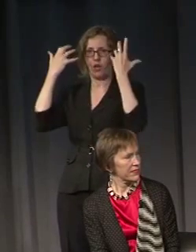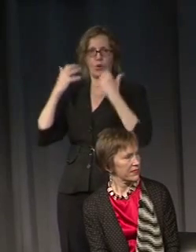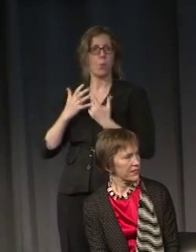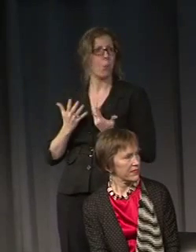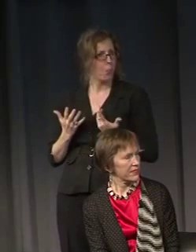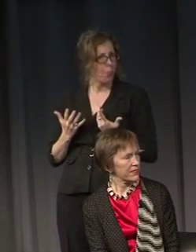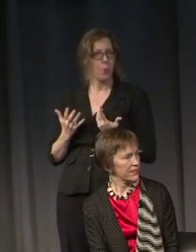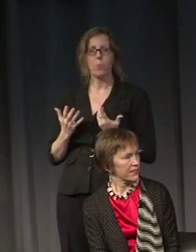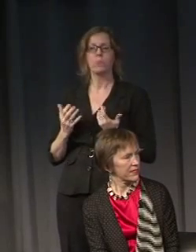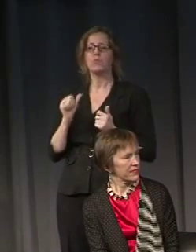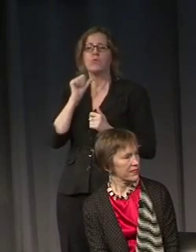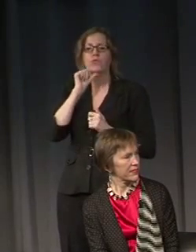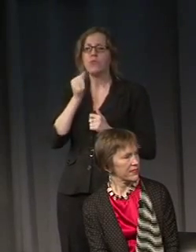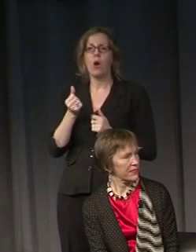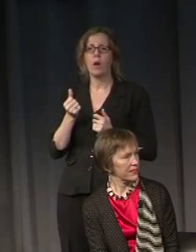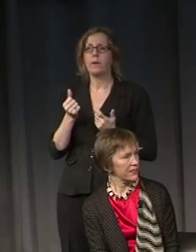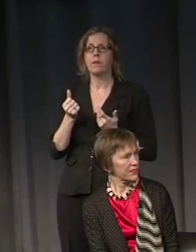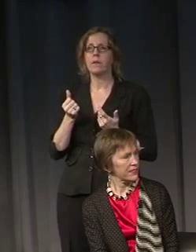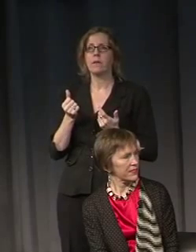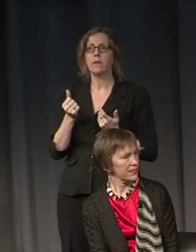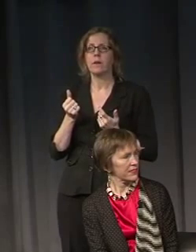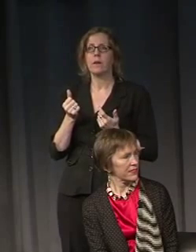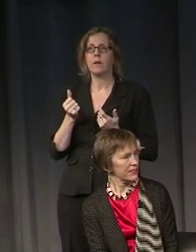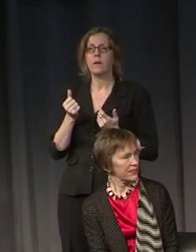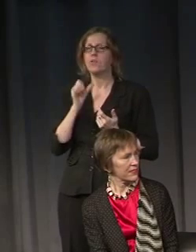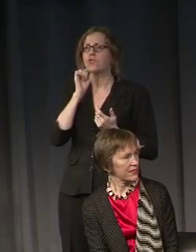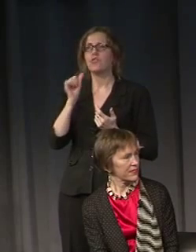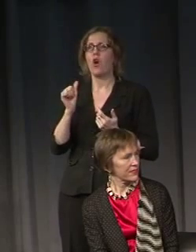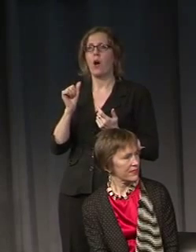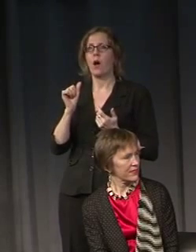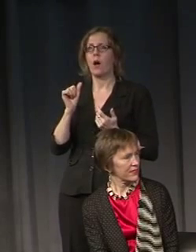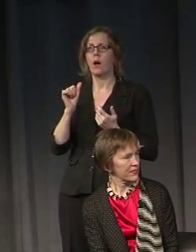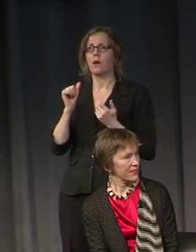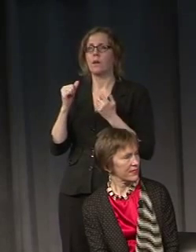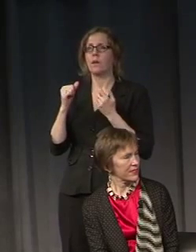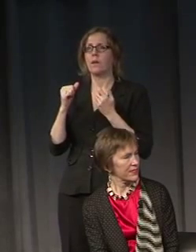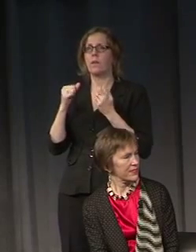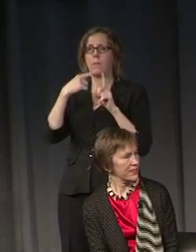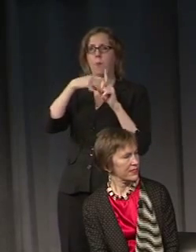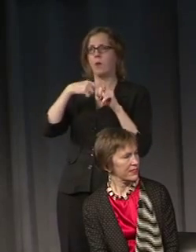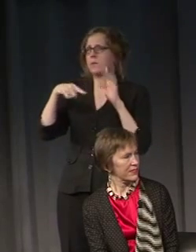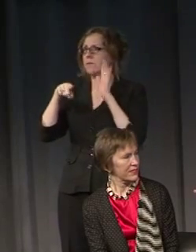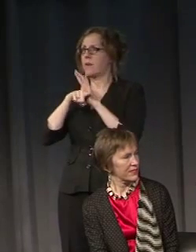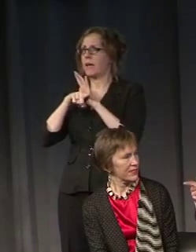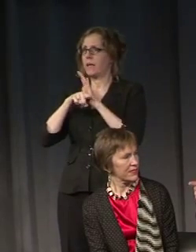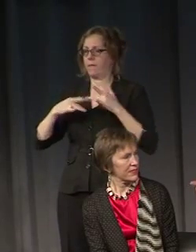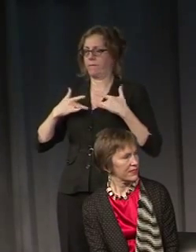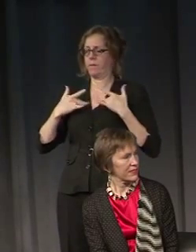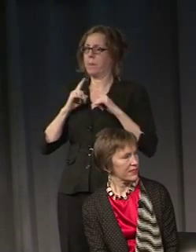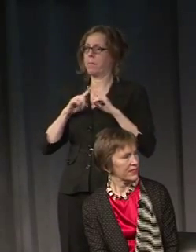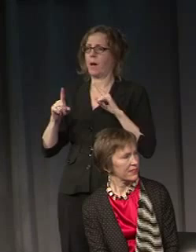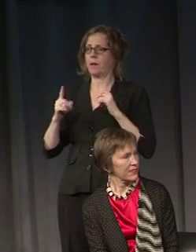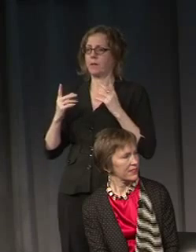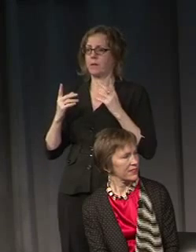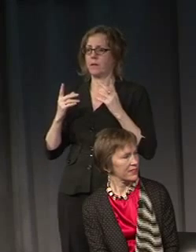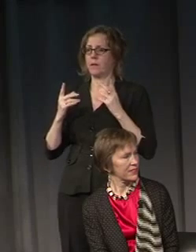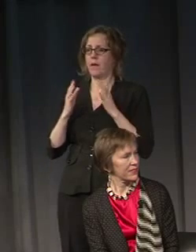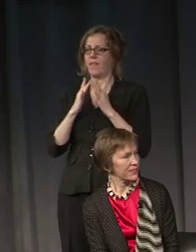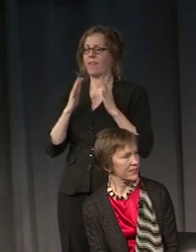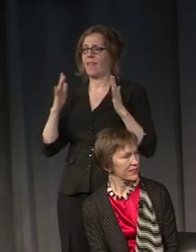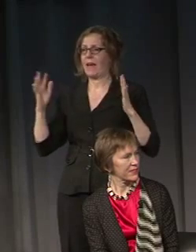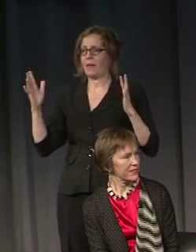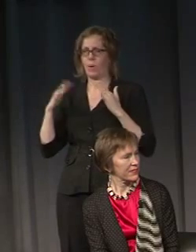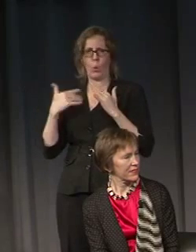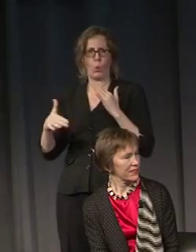the direction of the sign, positive or negative, but maybe the arrow length, that this